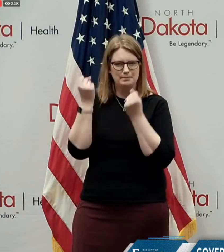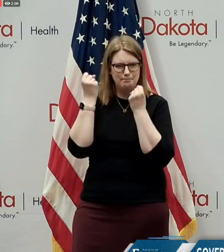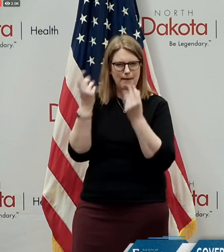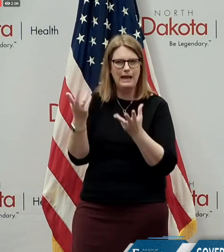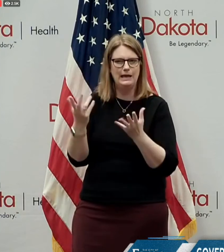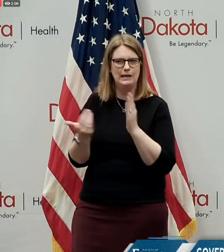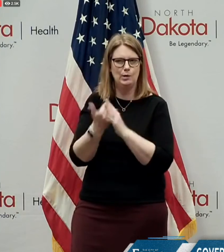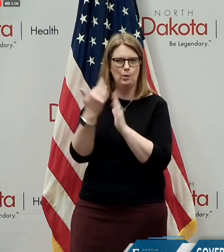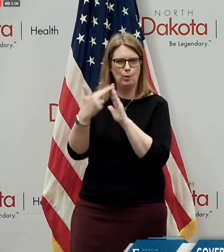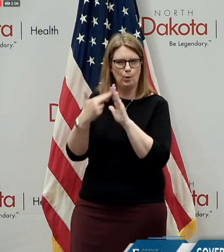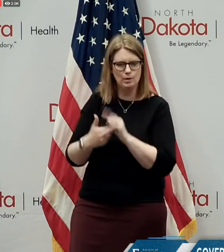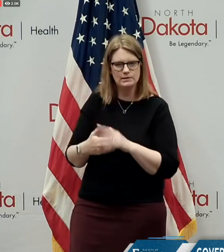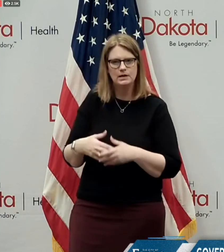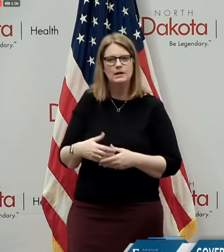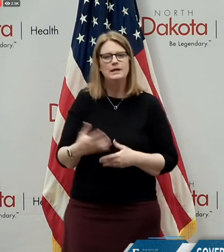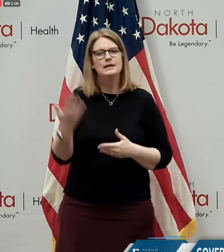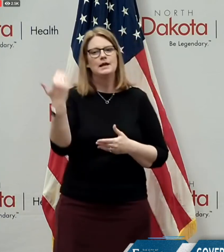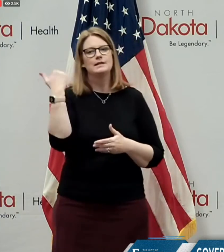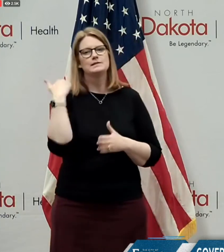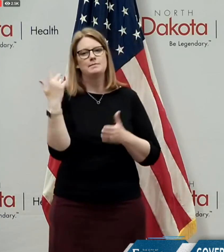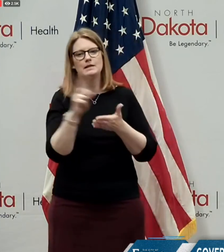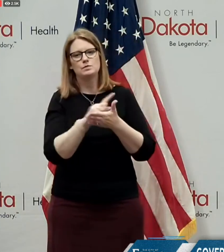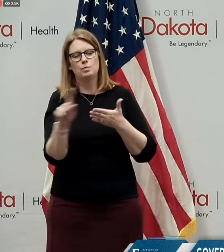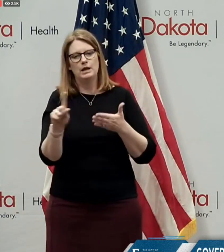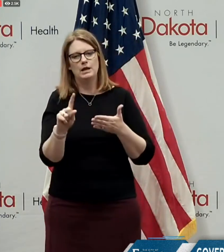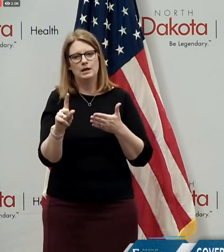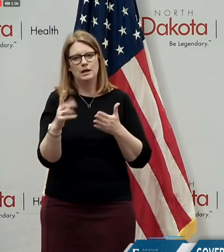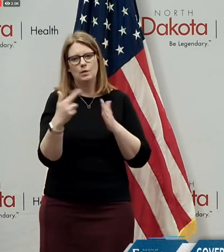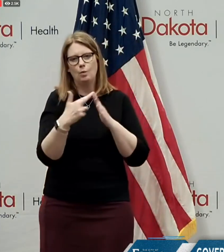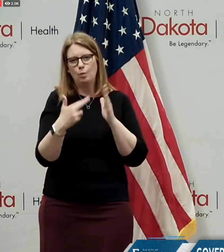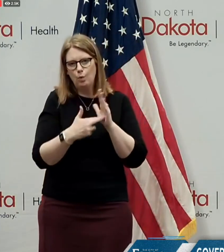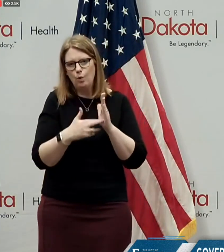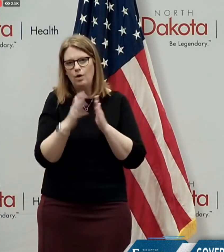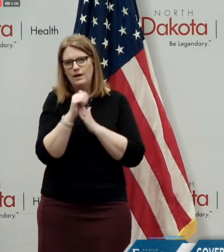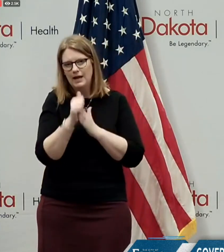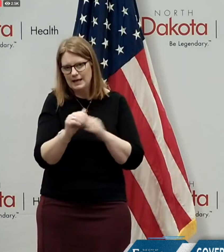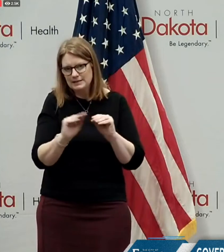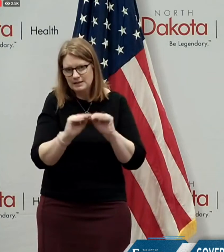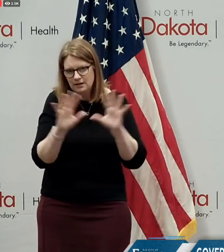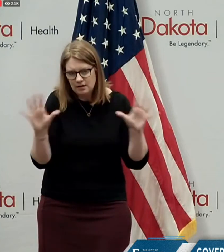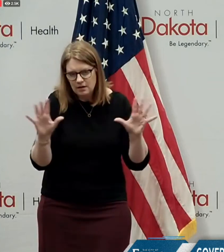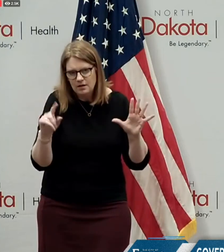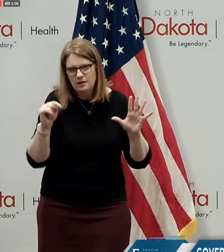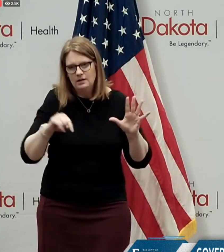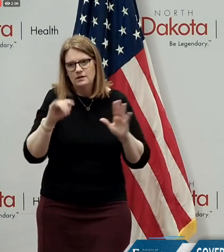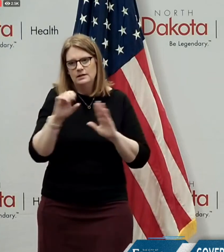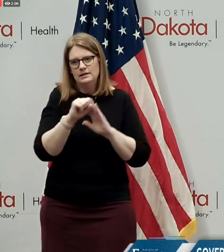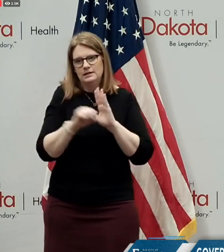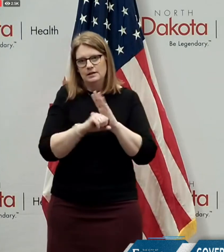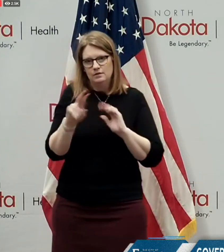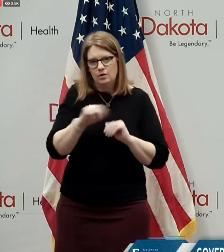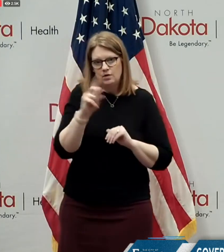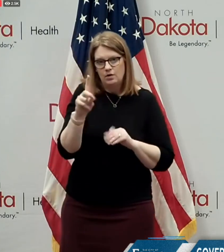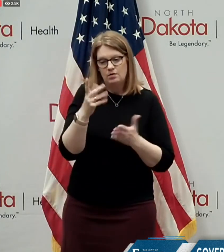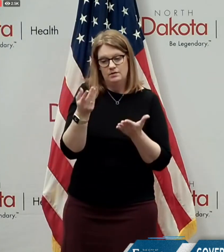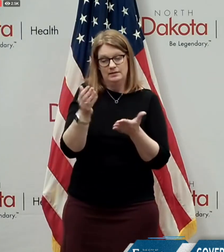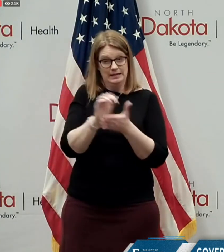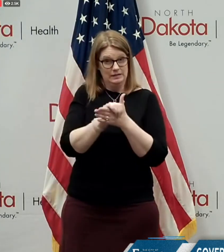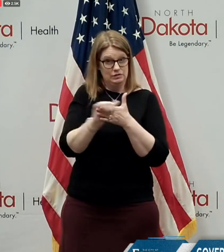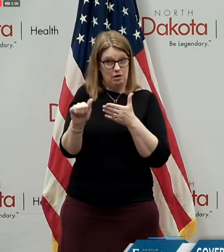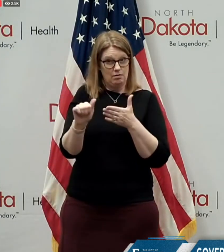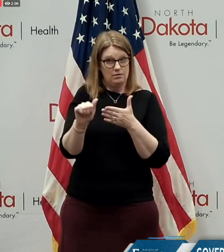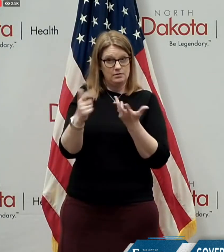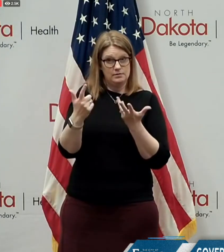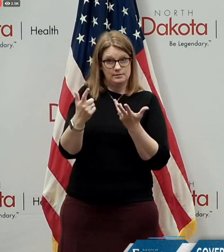in the last week, there's been rule guidance clarification that now allows us in the state of North Dakota, the dollar amounts haven't changed. It's still $40